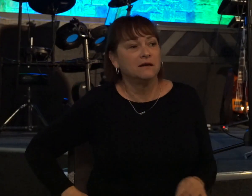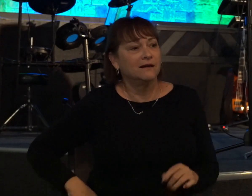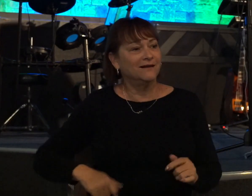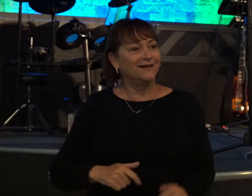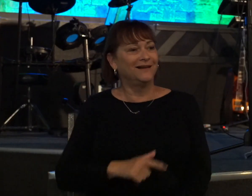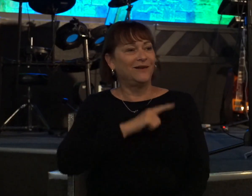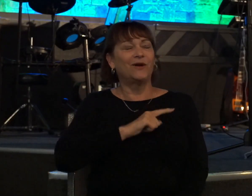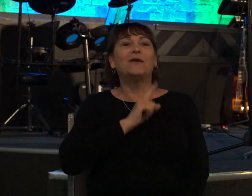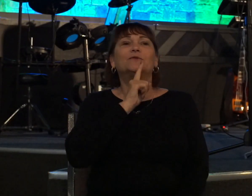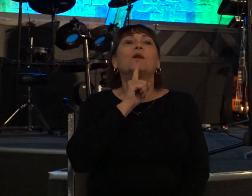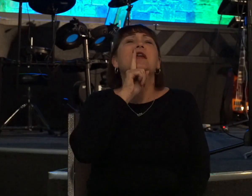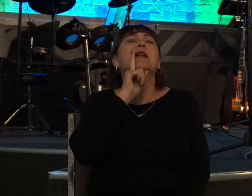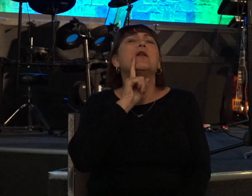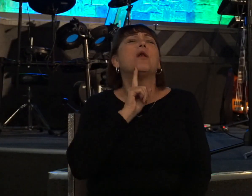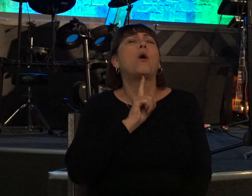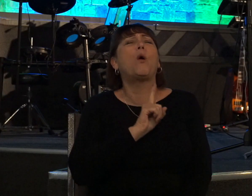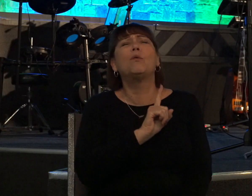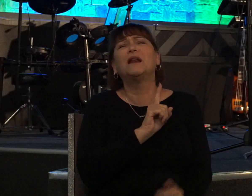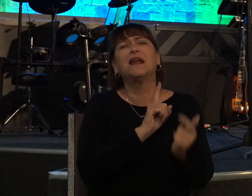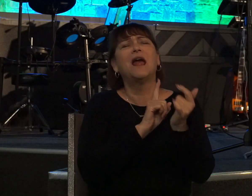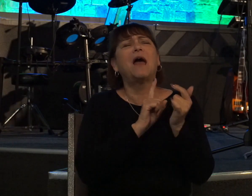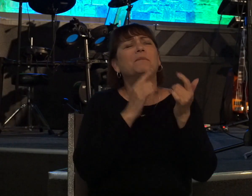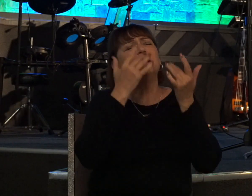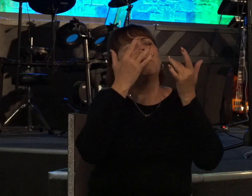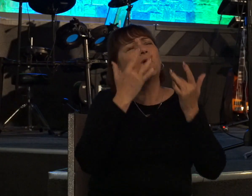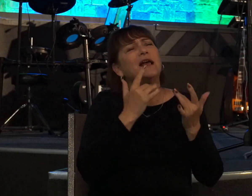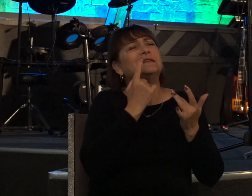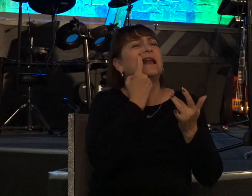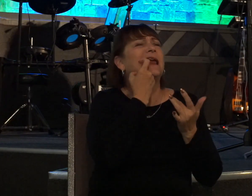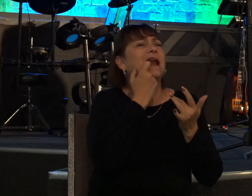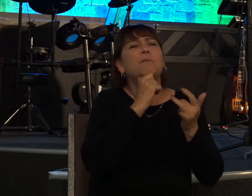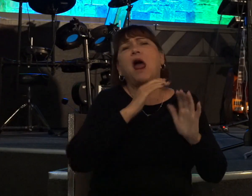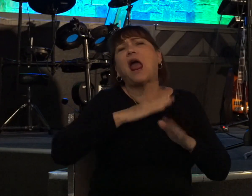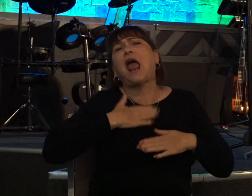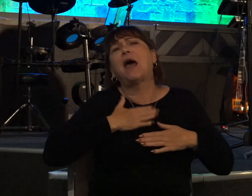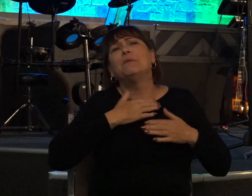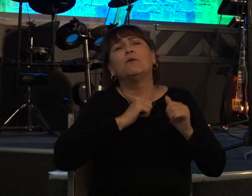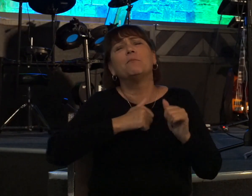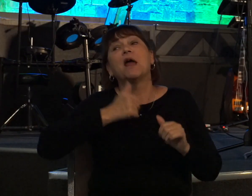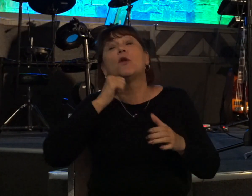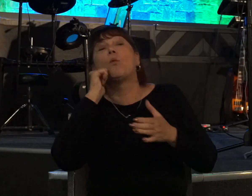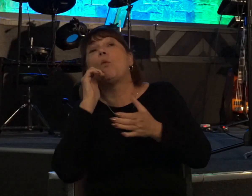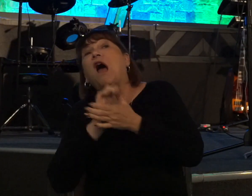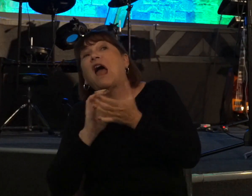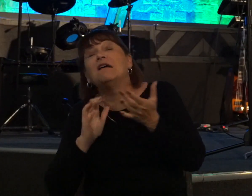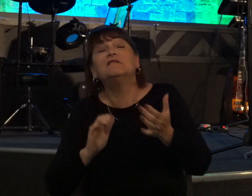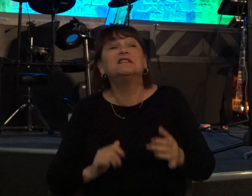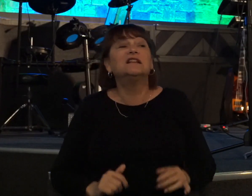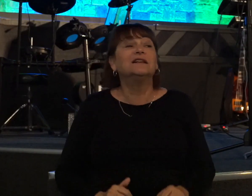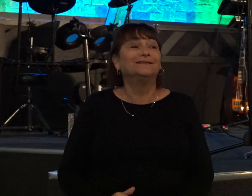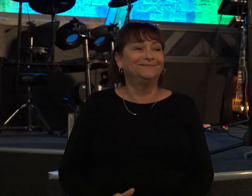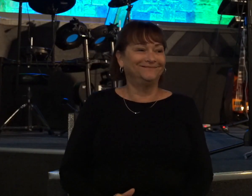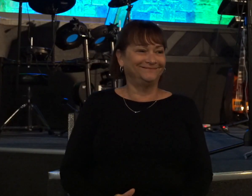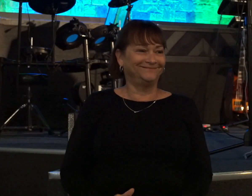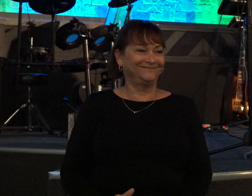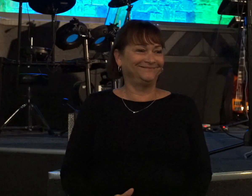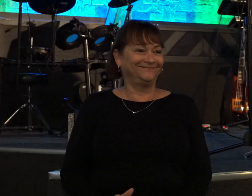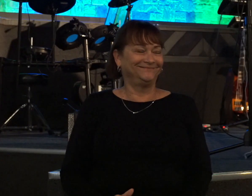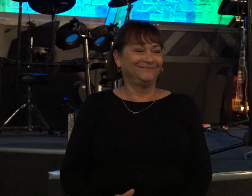really lonely that night you know i've been really depressed lately i'm not happy with all my other wives the devil made me do